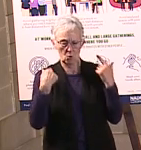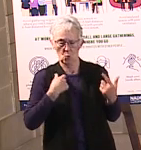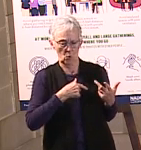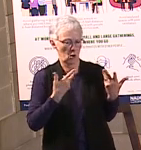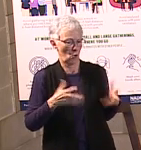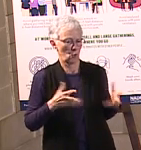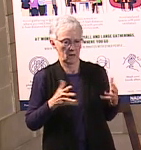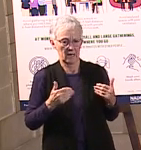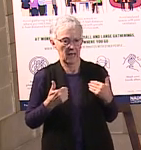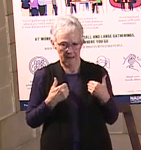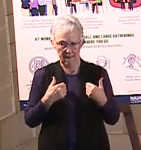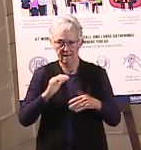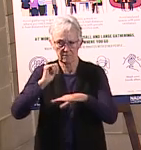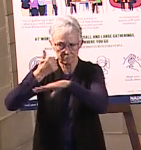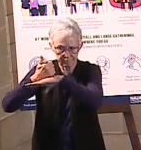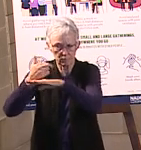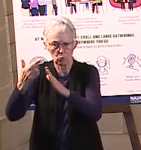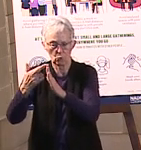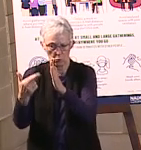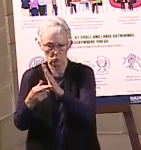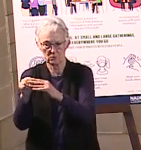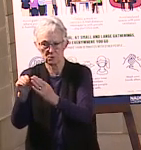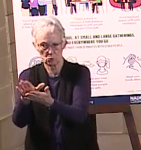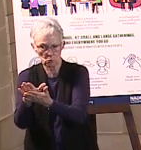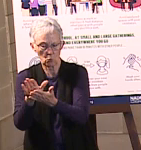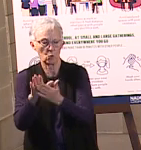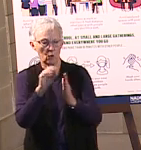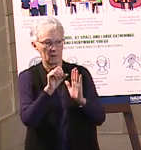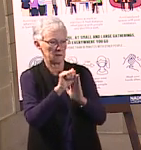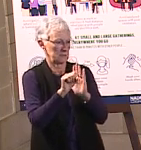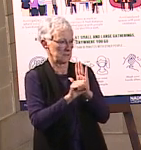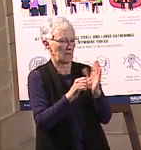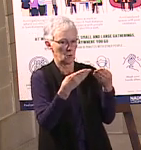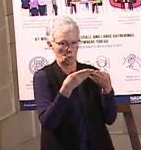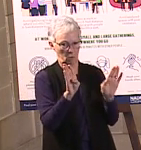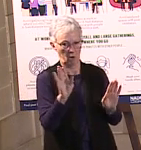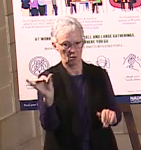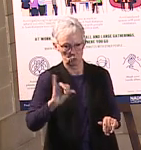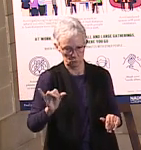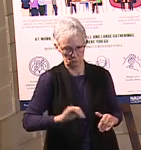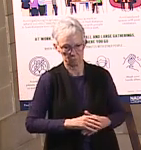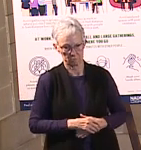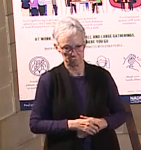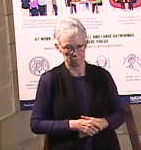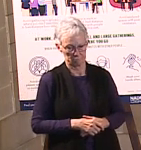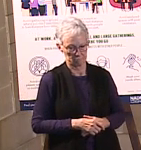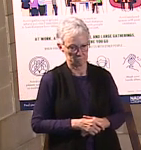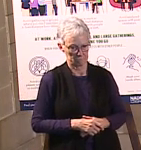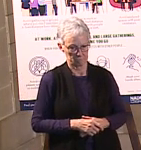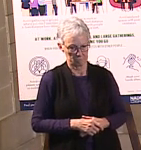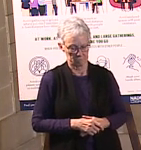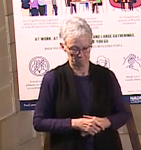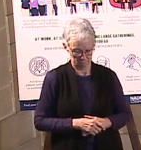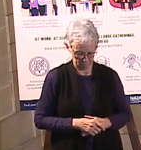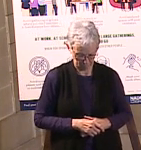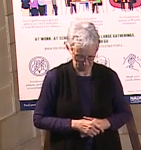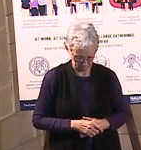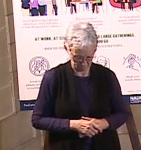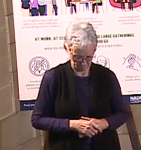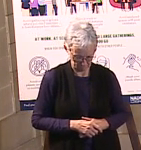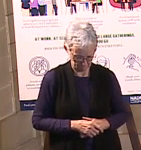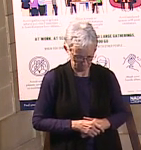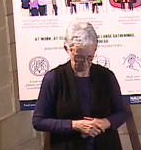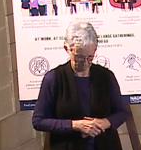school level and the state level with regard to masking. Do Martha.